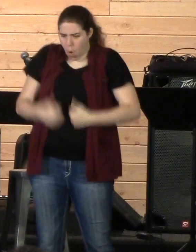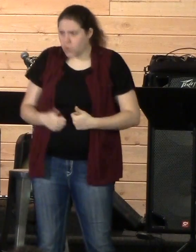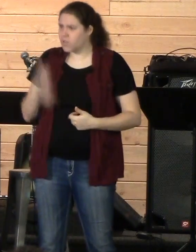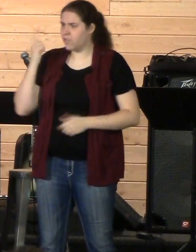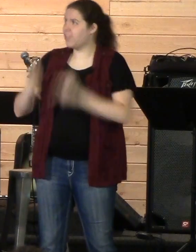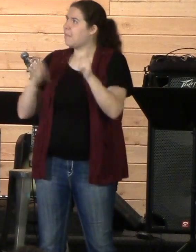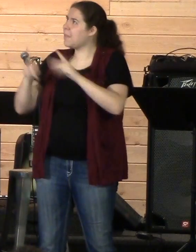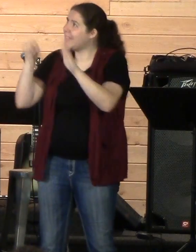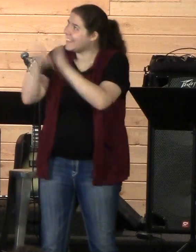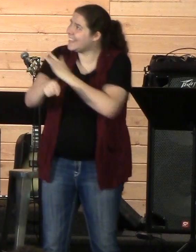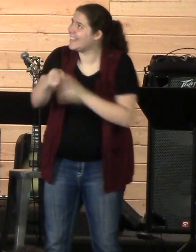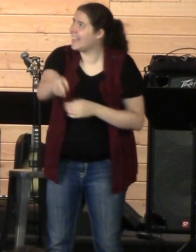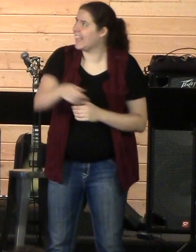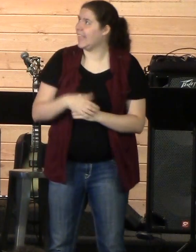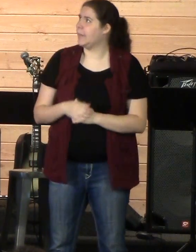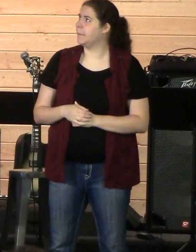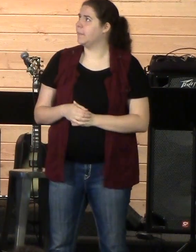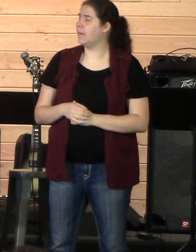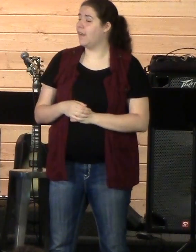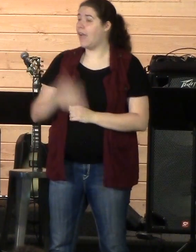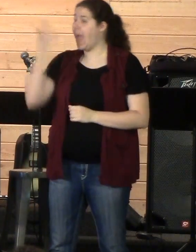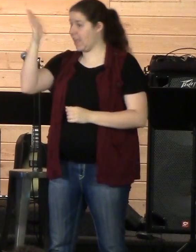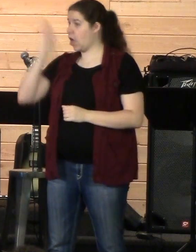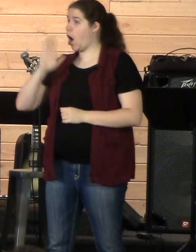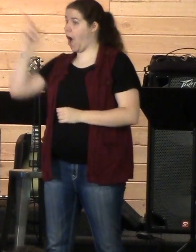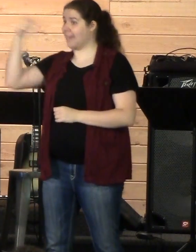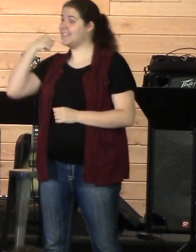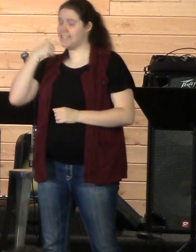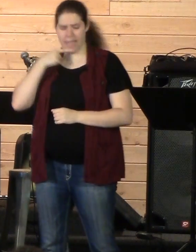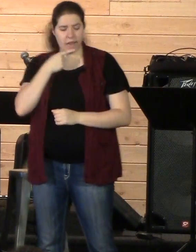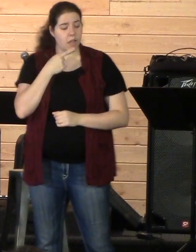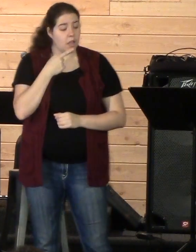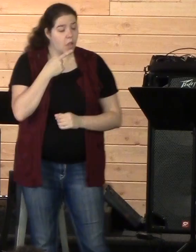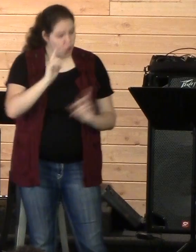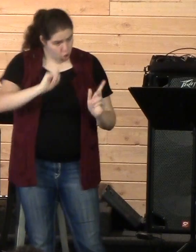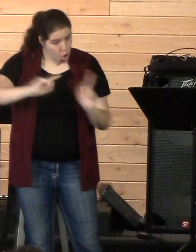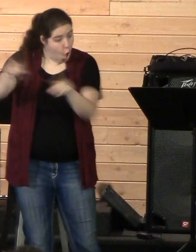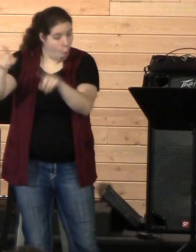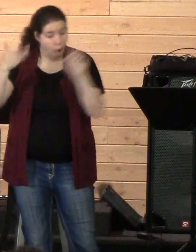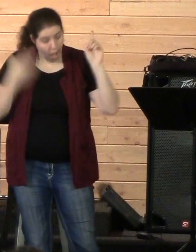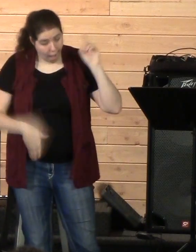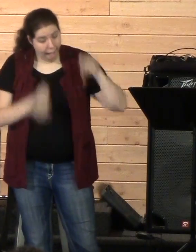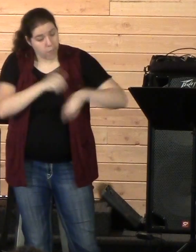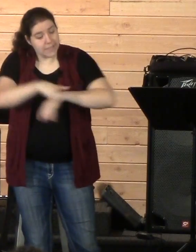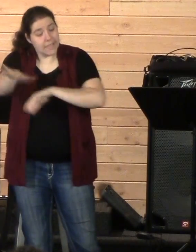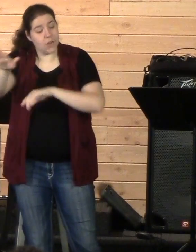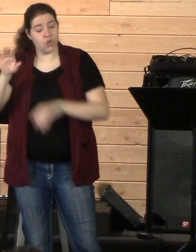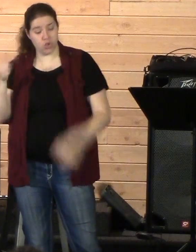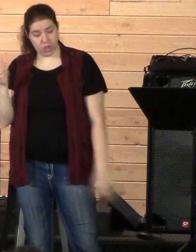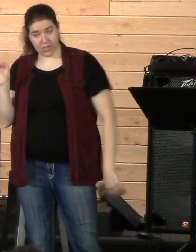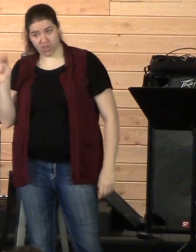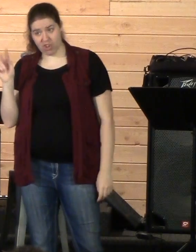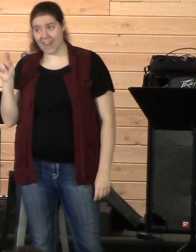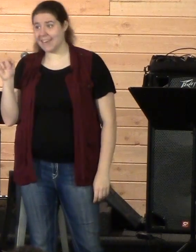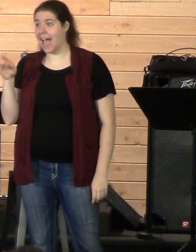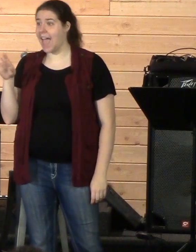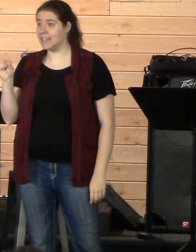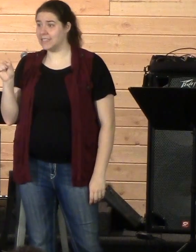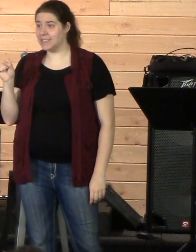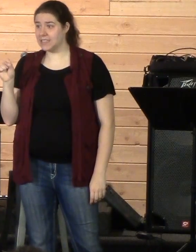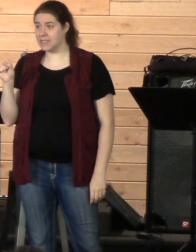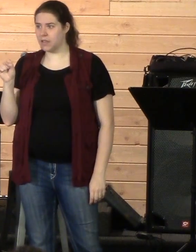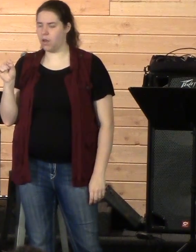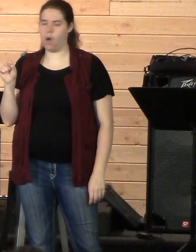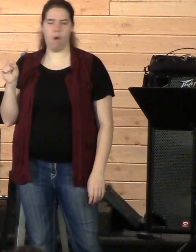I will send you to the Gentiles. Wow. That pushed the people over the edge. The crowd listened to Paul until he said